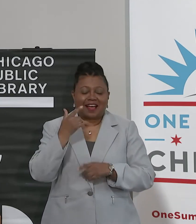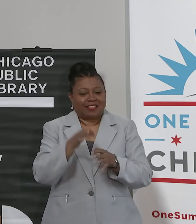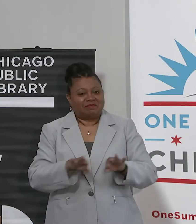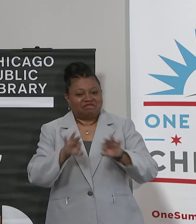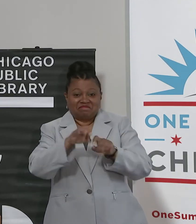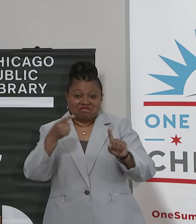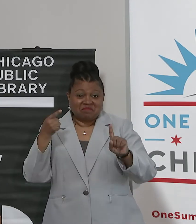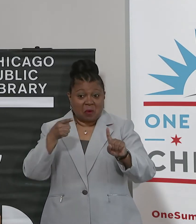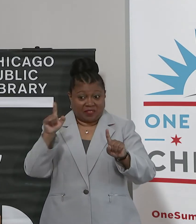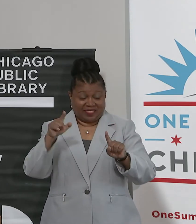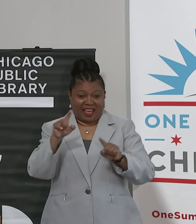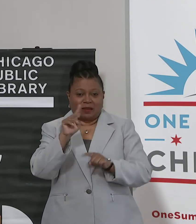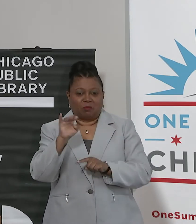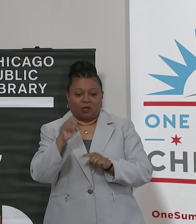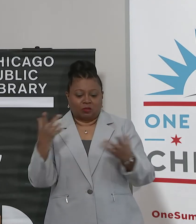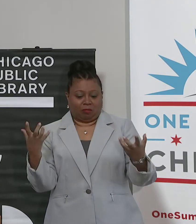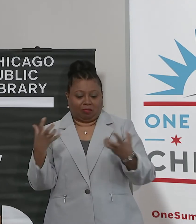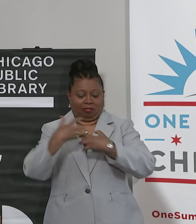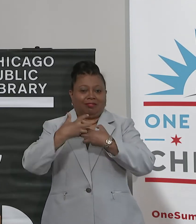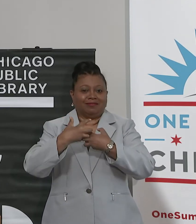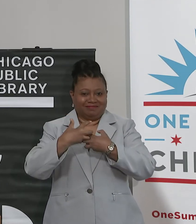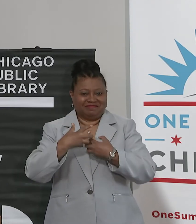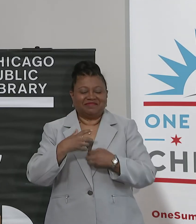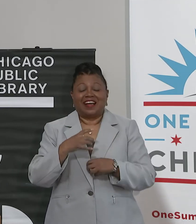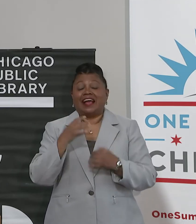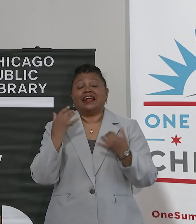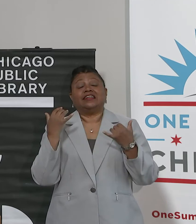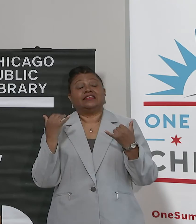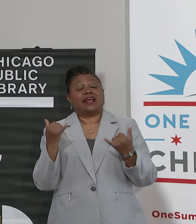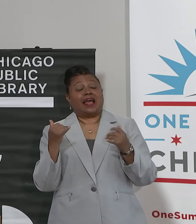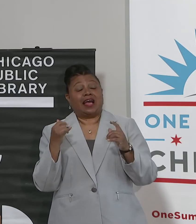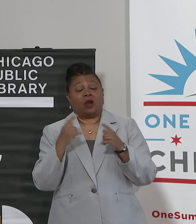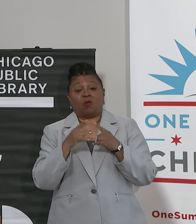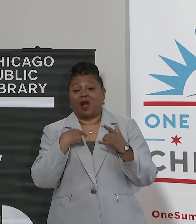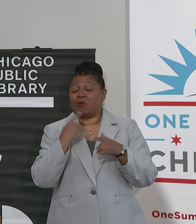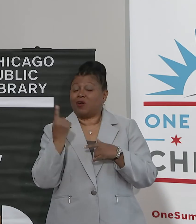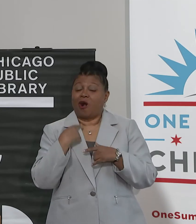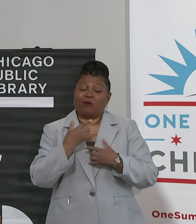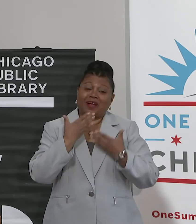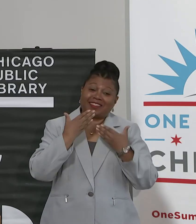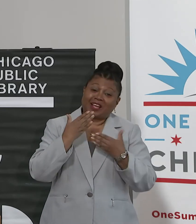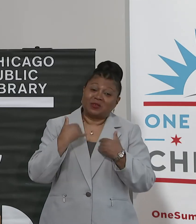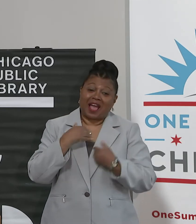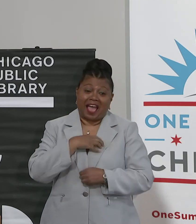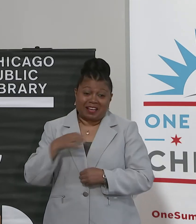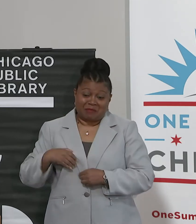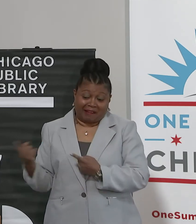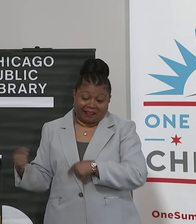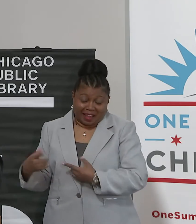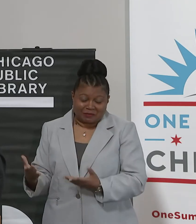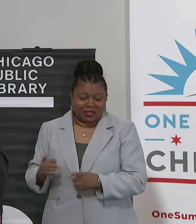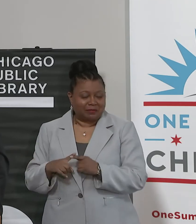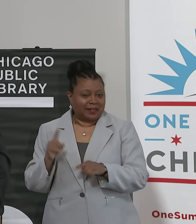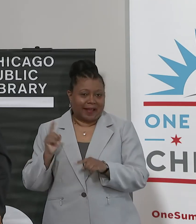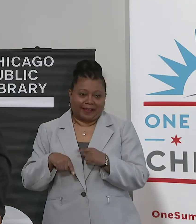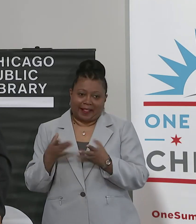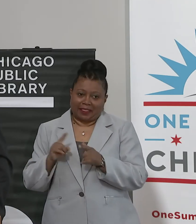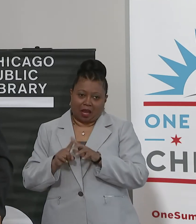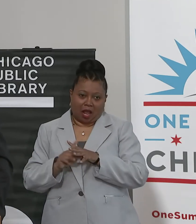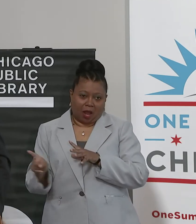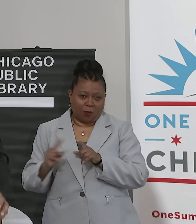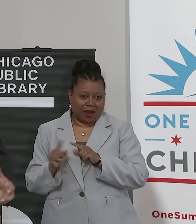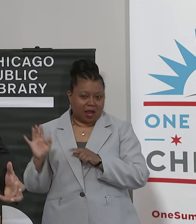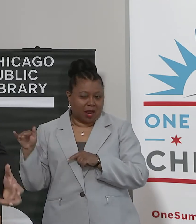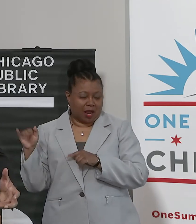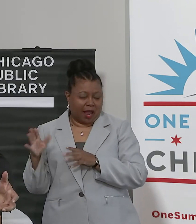key to that puzzle that we need to put in place. Now, while we're always grateful to have our mayor here, but I can't let her get away without